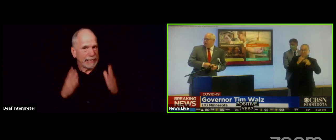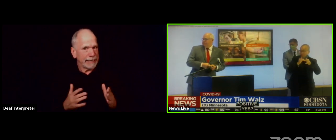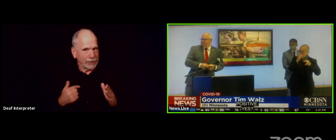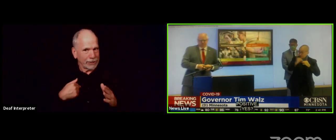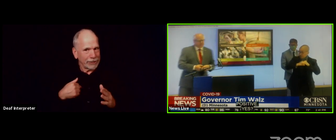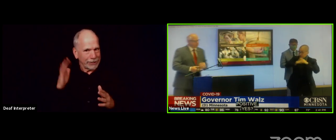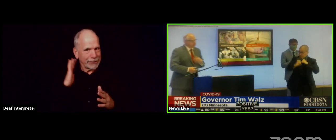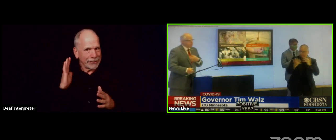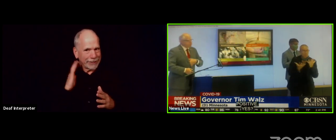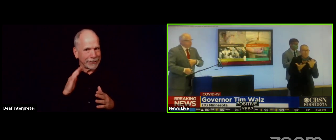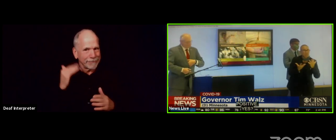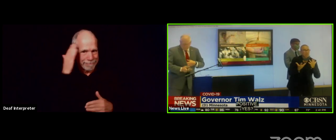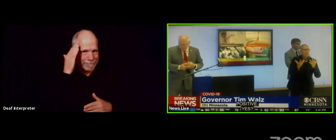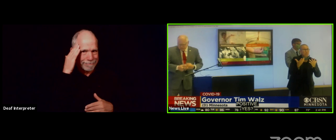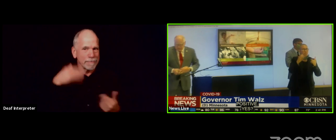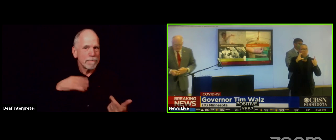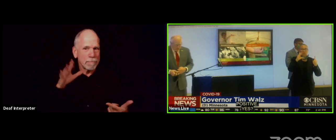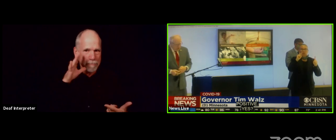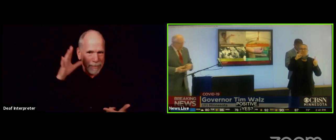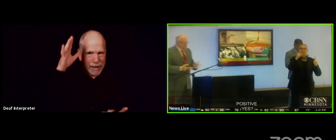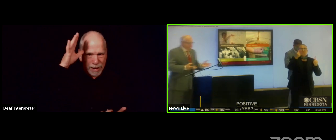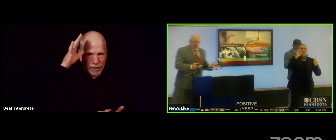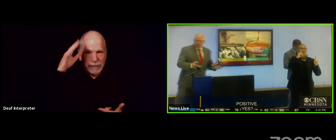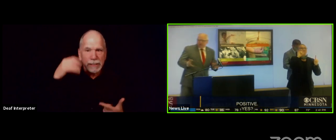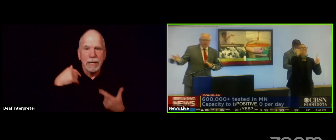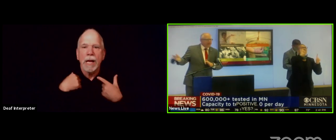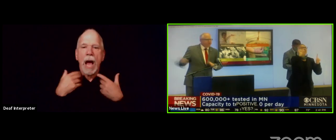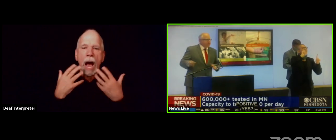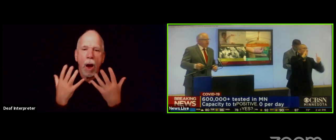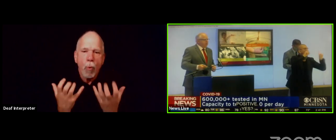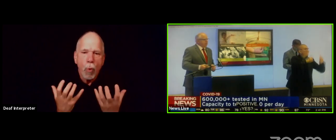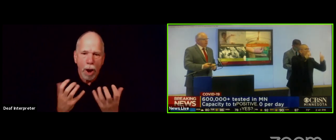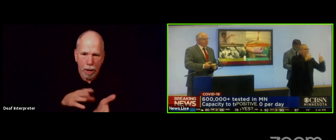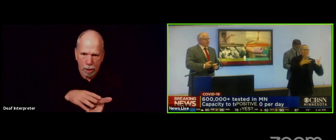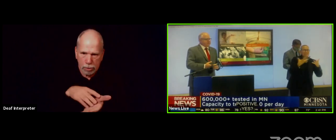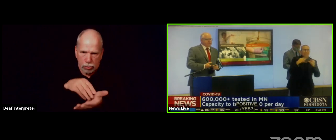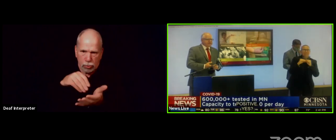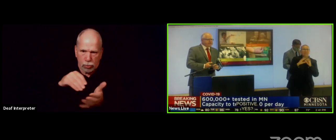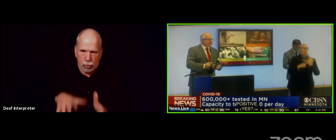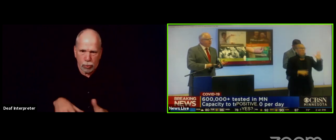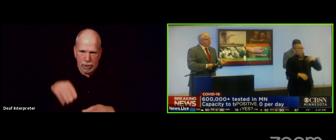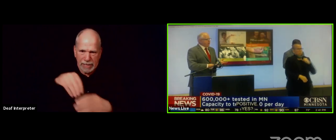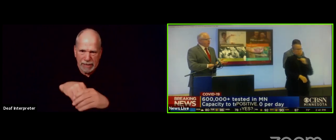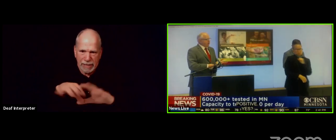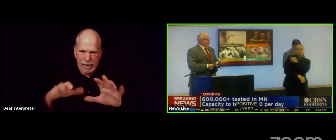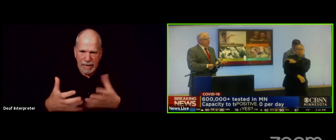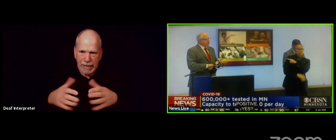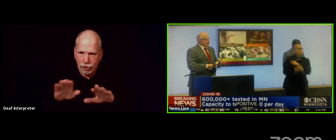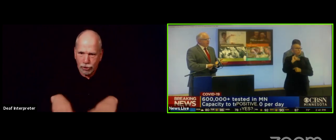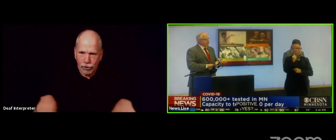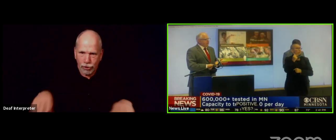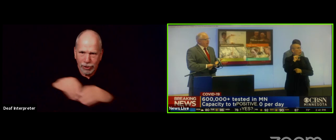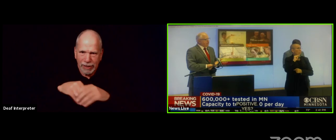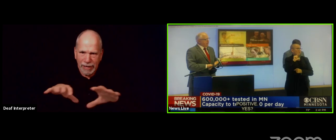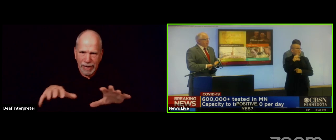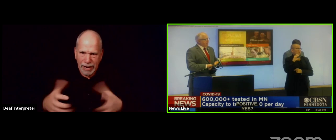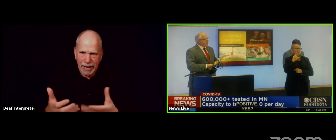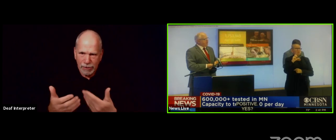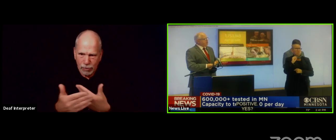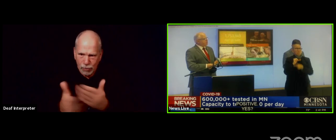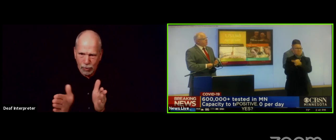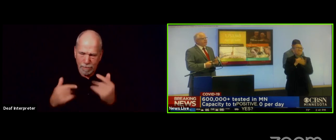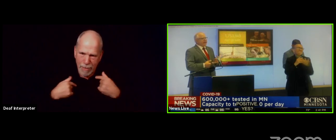you want. Yeah. Well, I'm just on this one. I'm going to have Jan come up on this. This is a tough one on care in general.